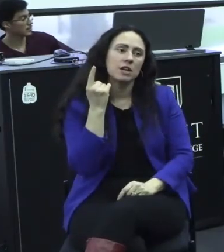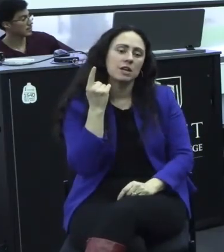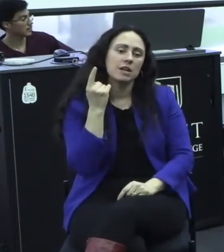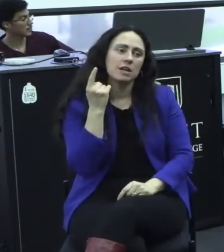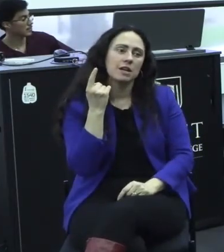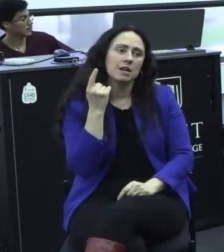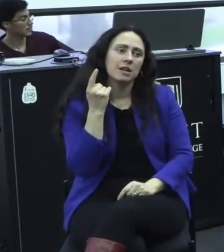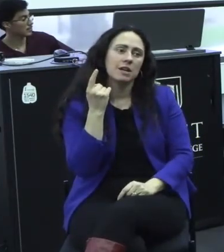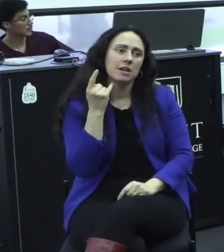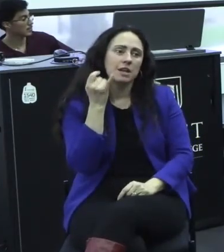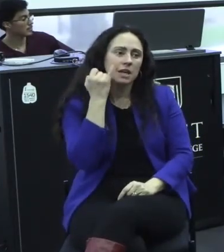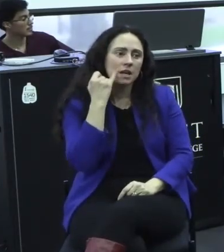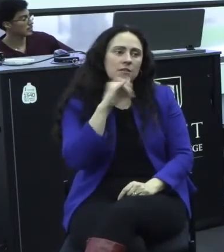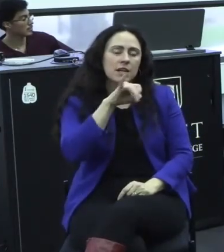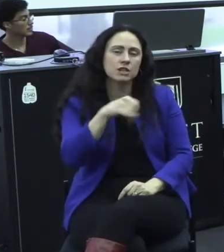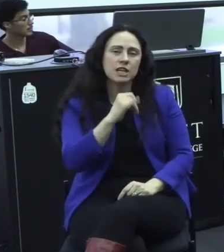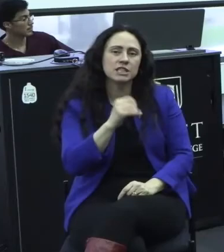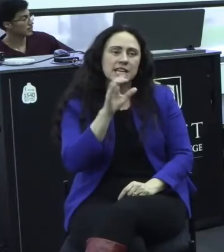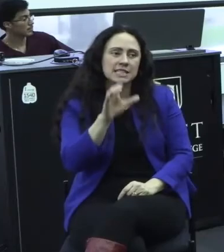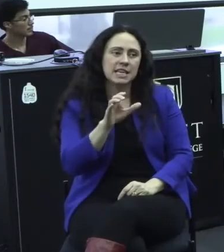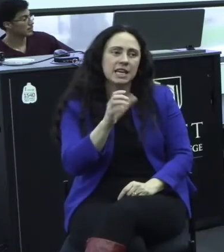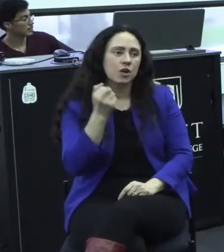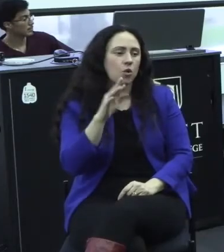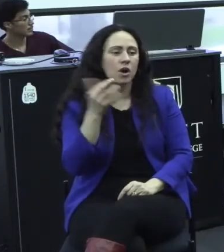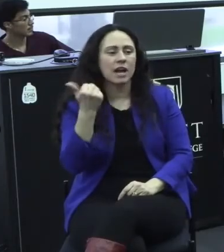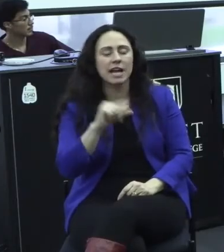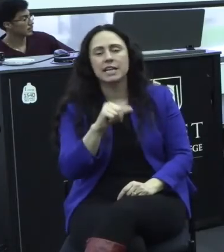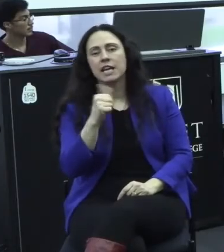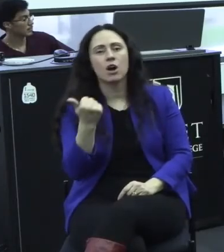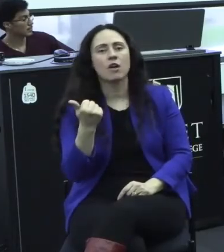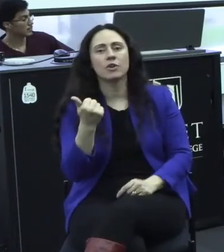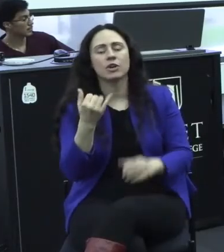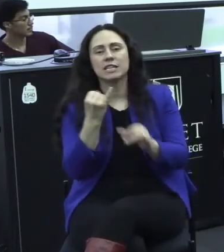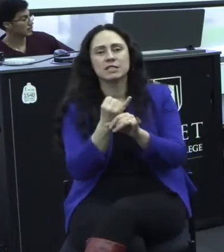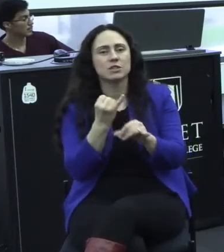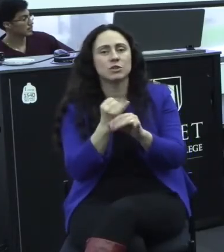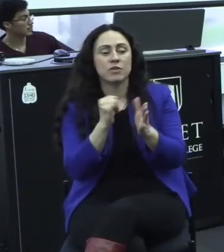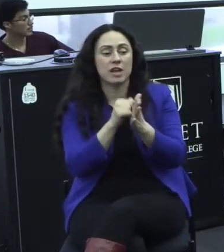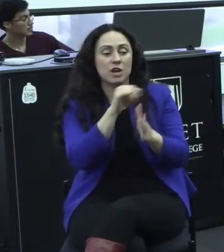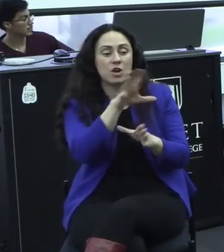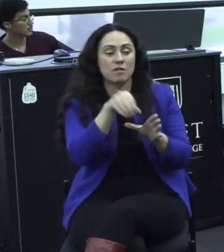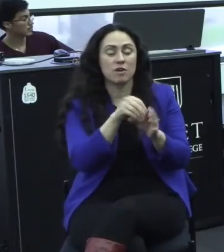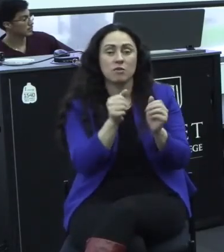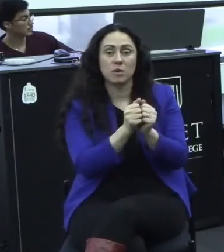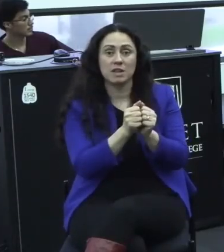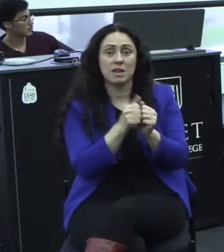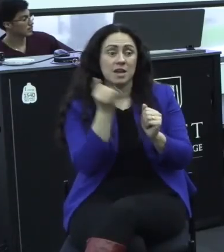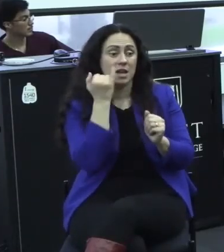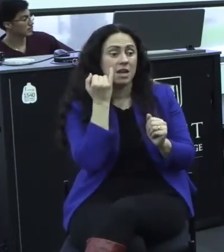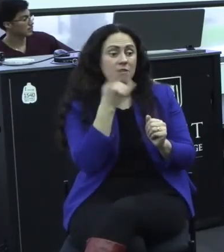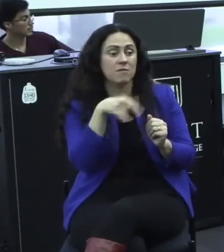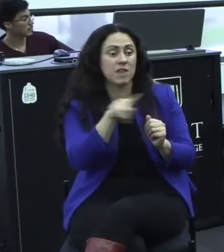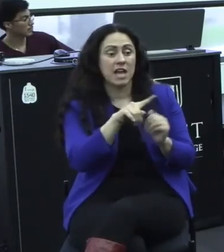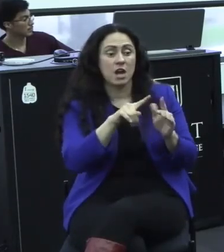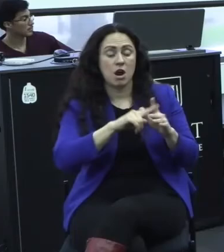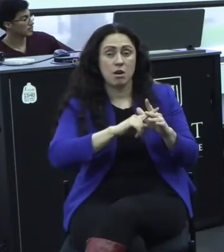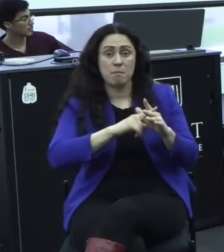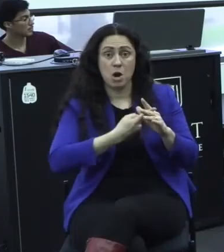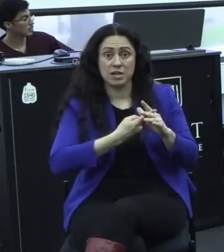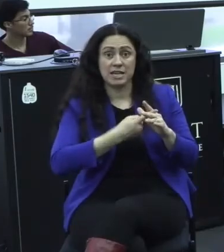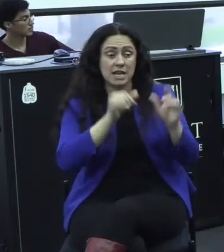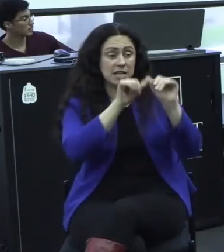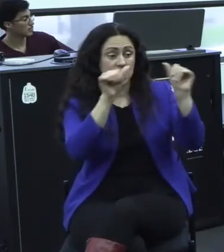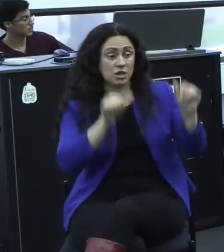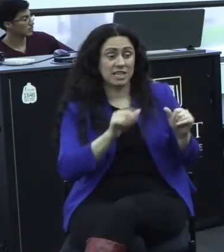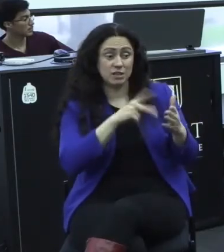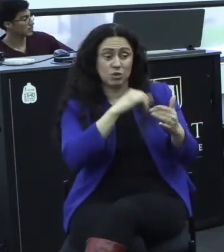know, JJC or any other institution that you're involved in is embarking on a